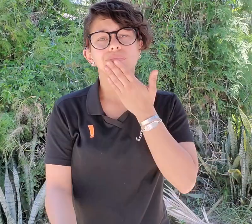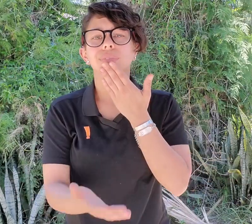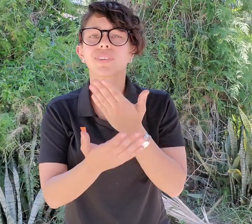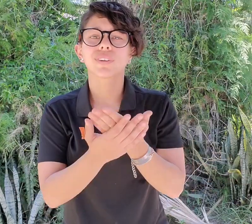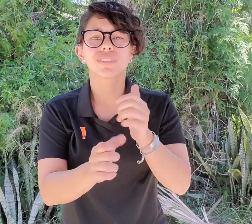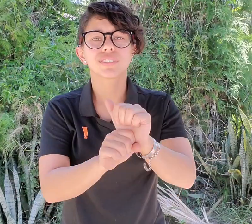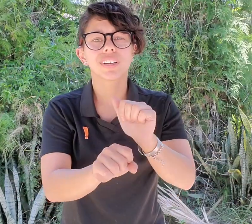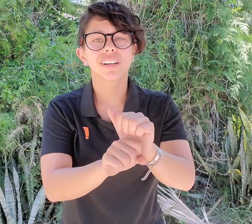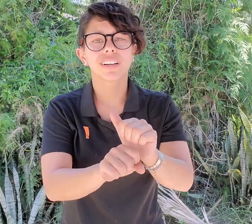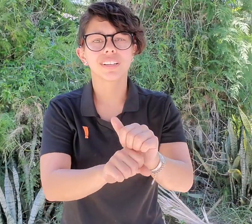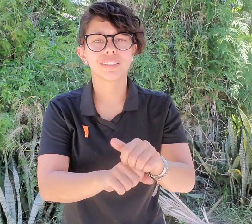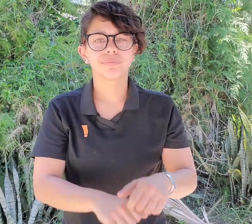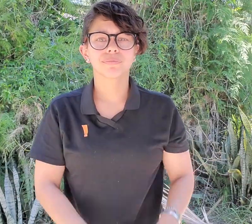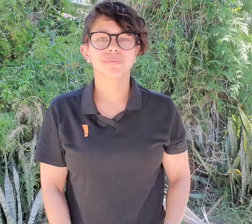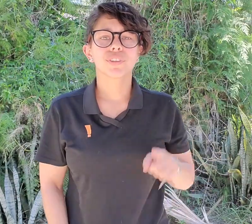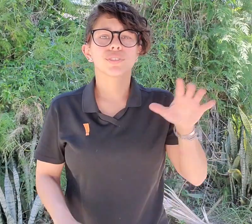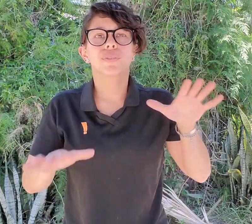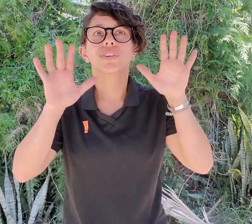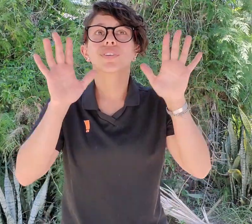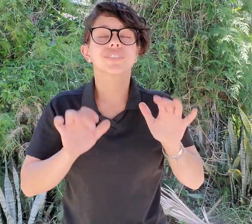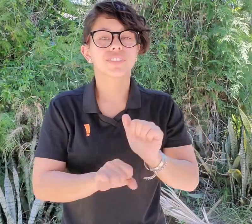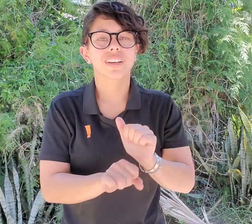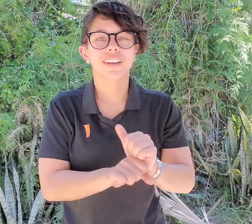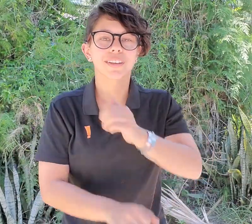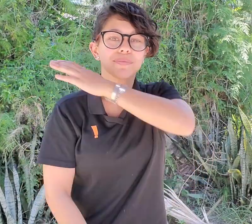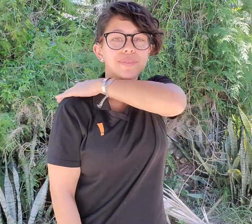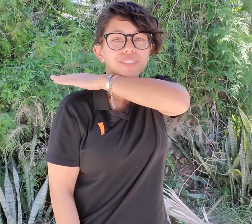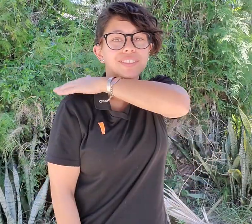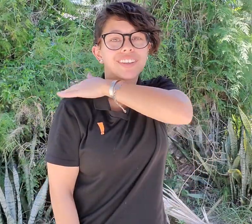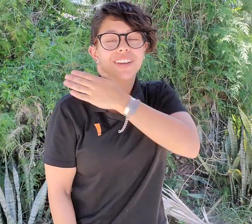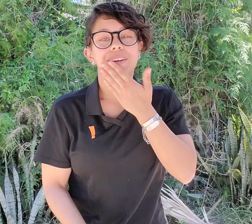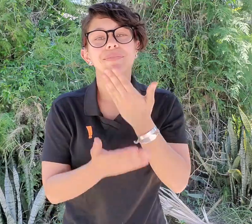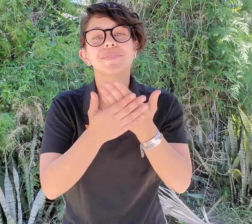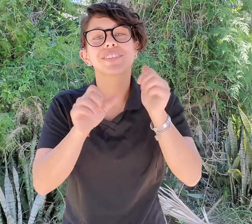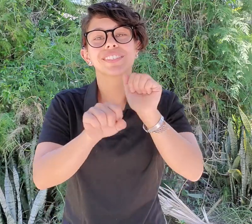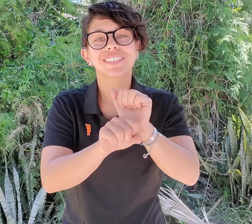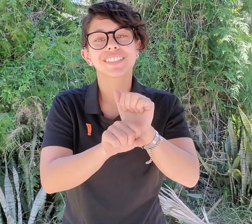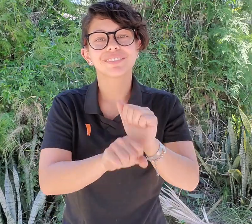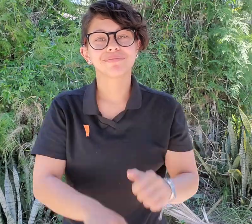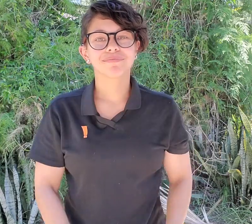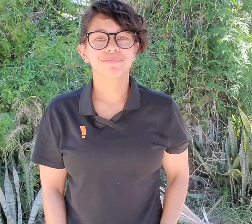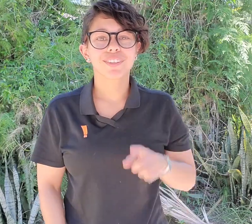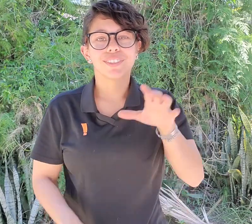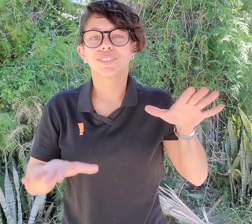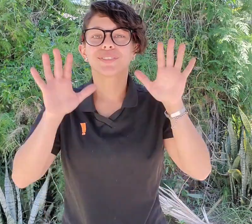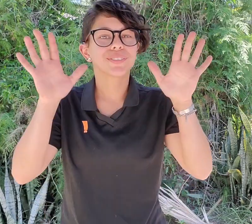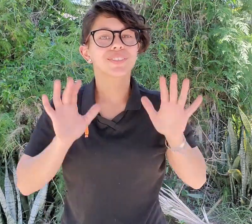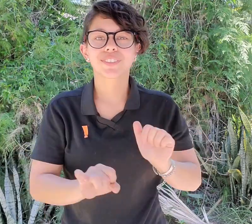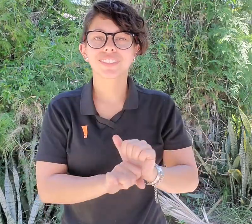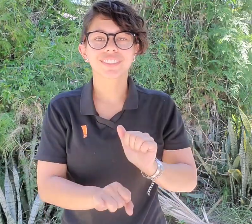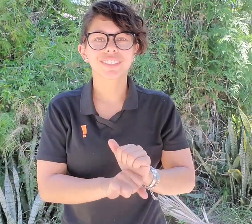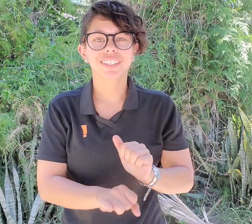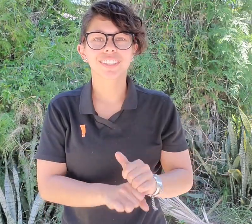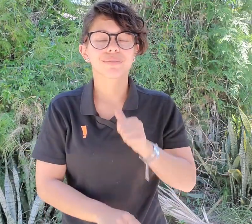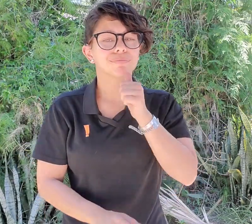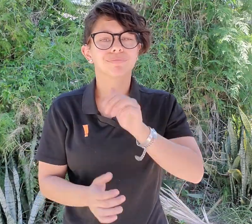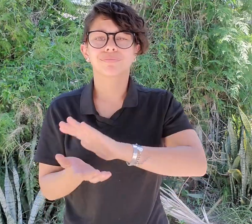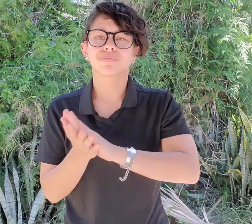but good job. You're doing a good job, a good job. You're doing a good job, don't